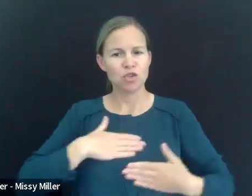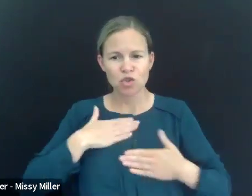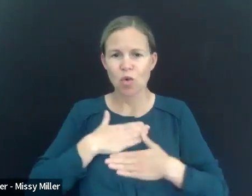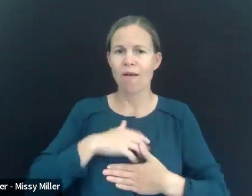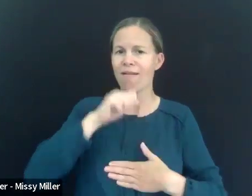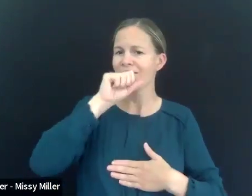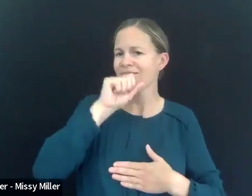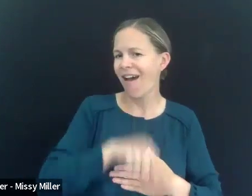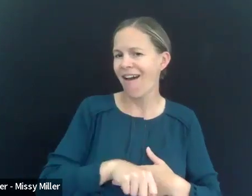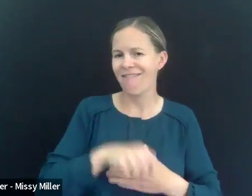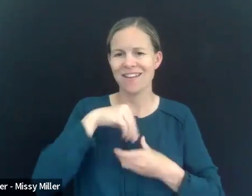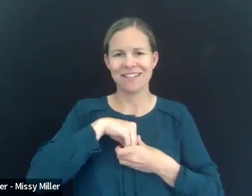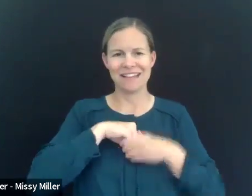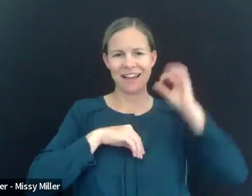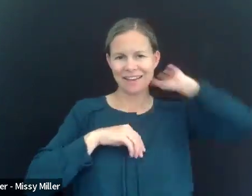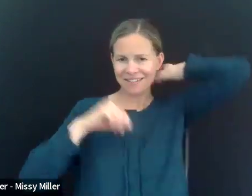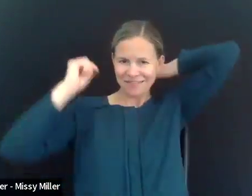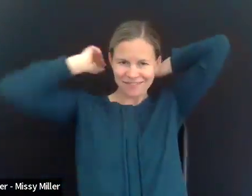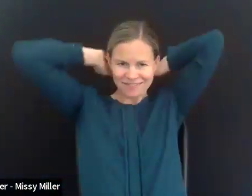our ancestors.